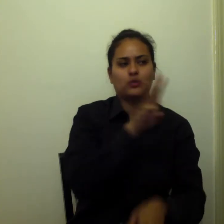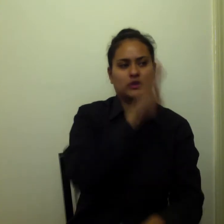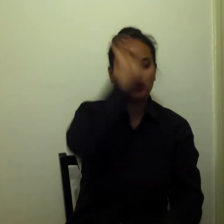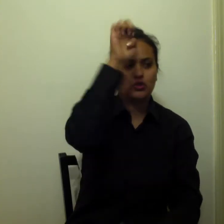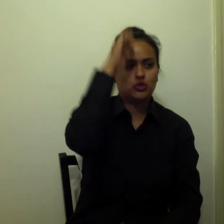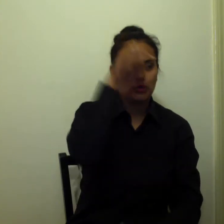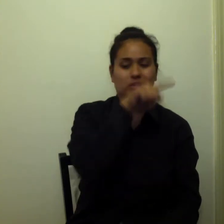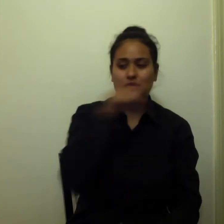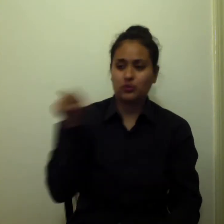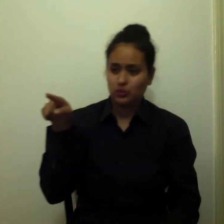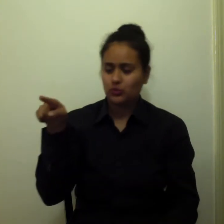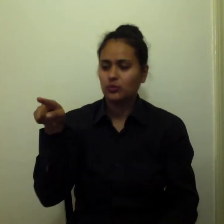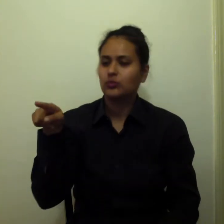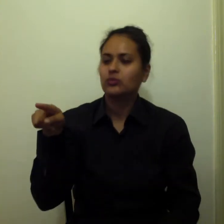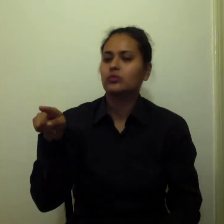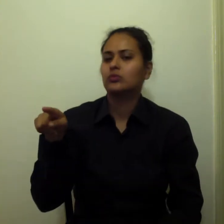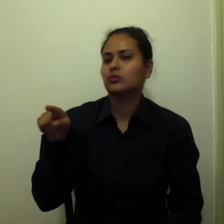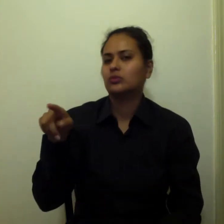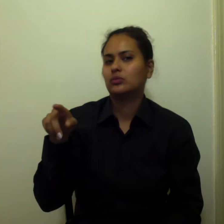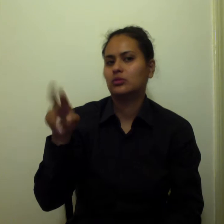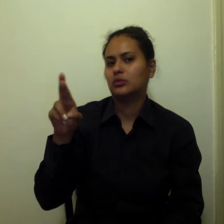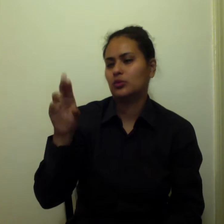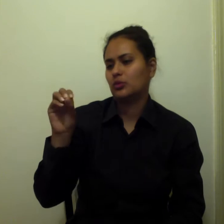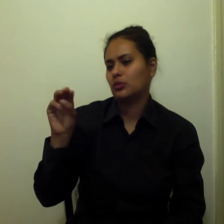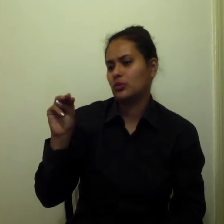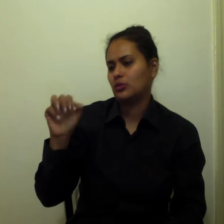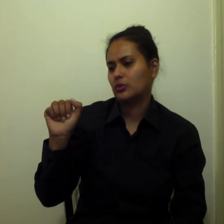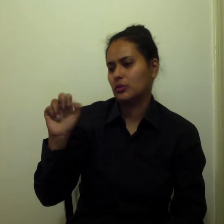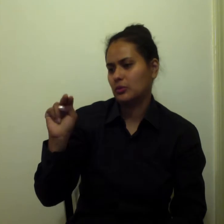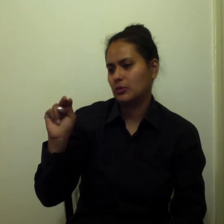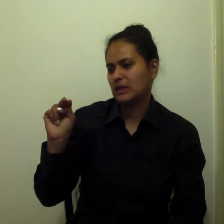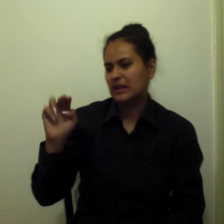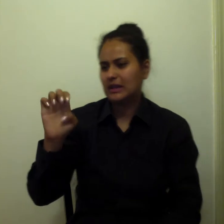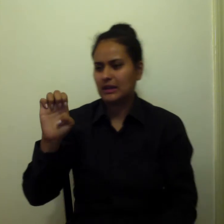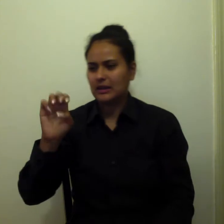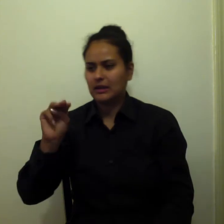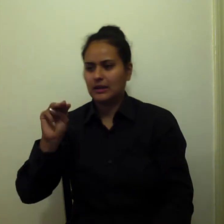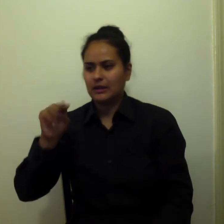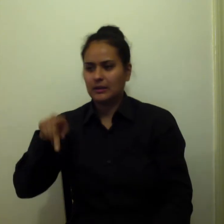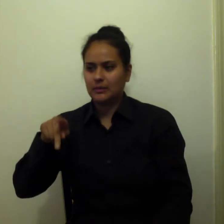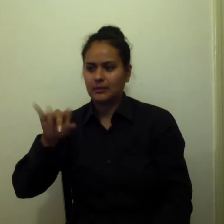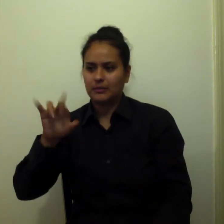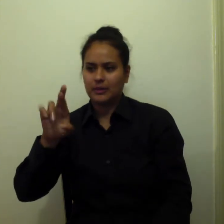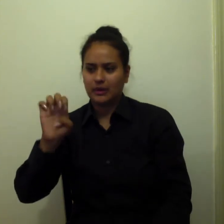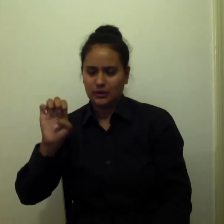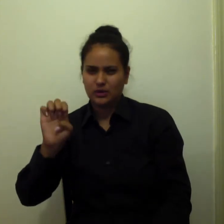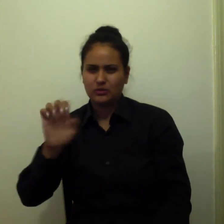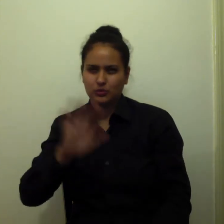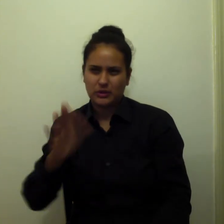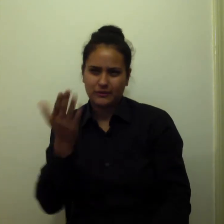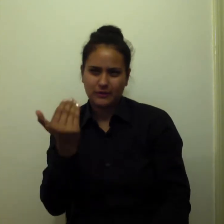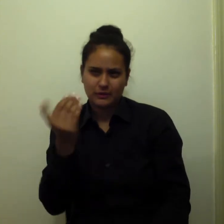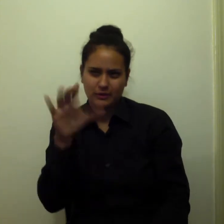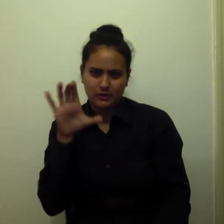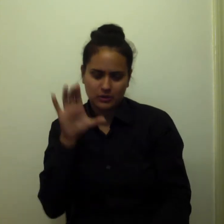until the Renaissance, so that's round about 1500. Within a broadly chronological context, so roughly